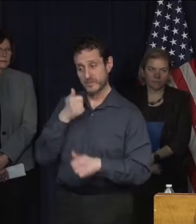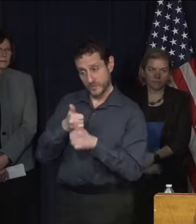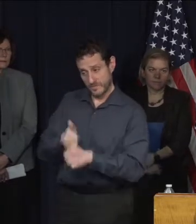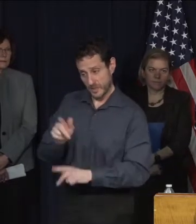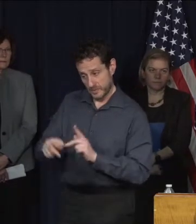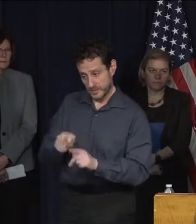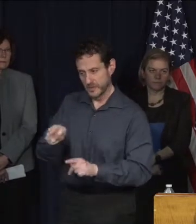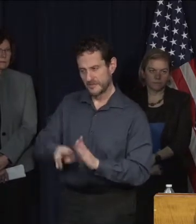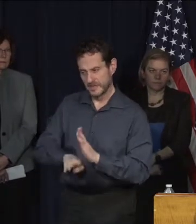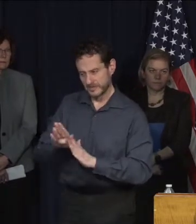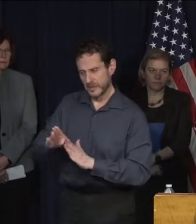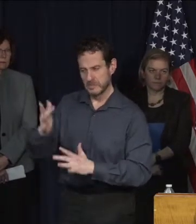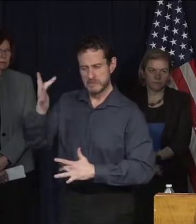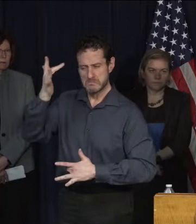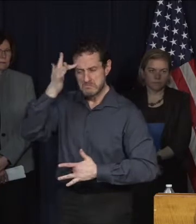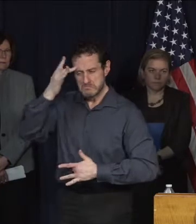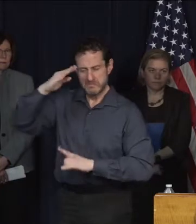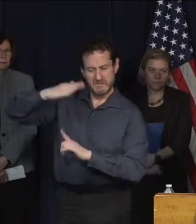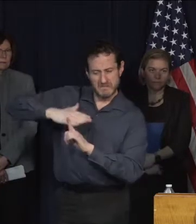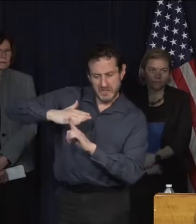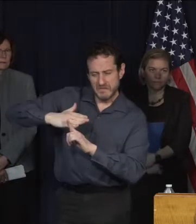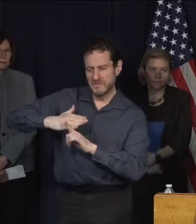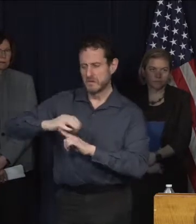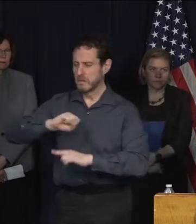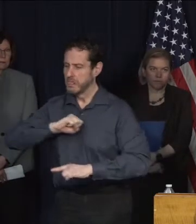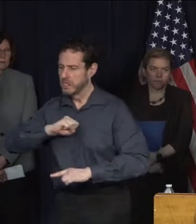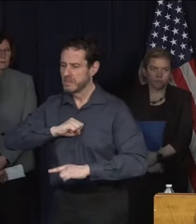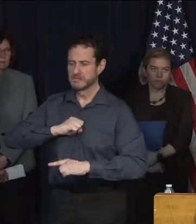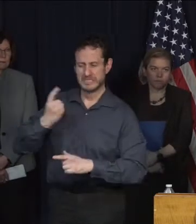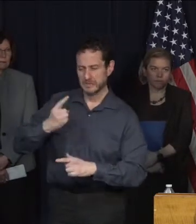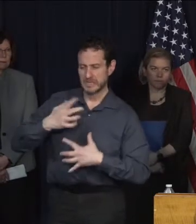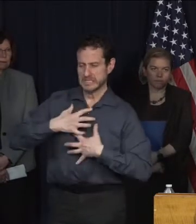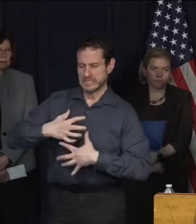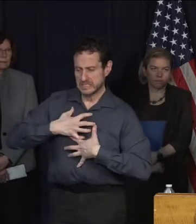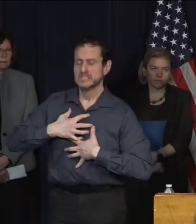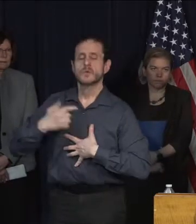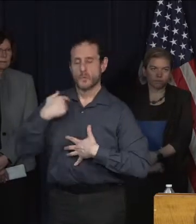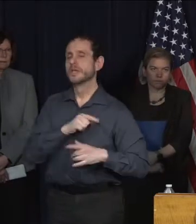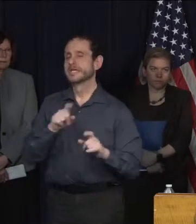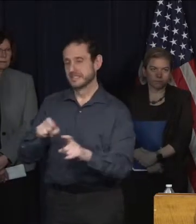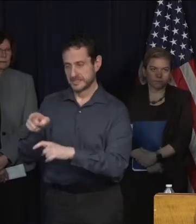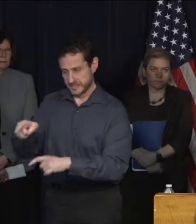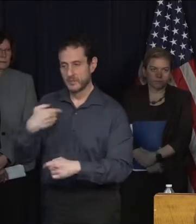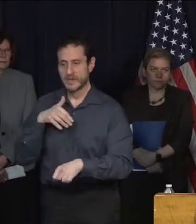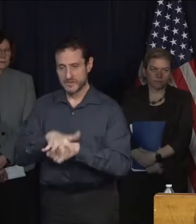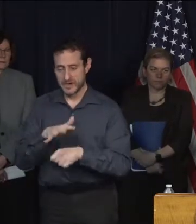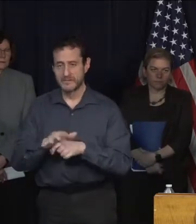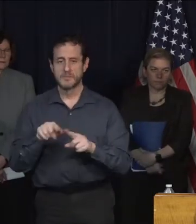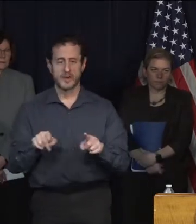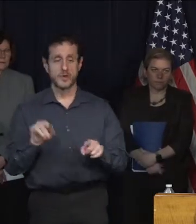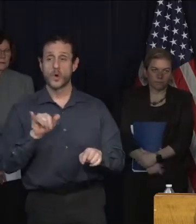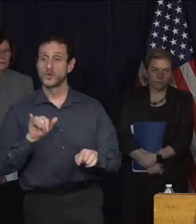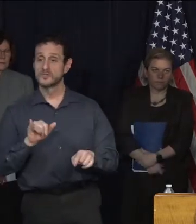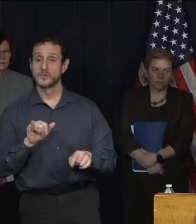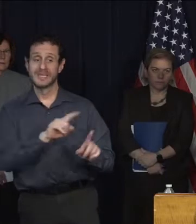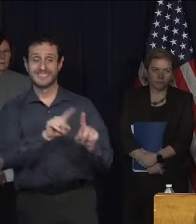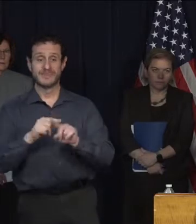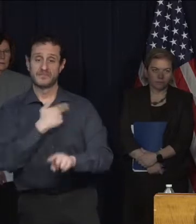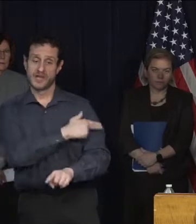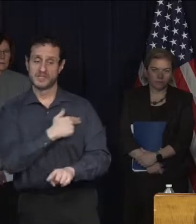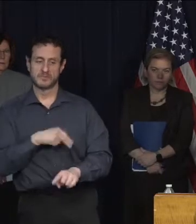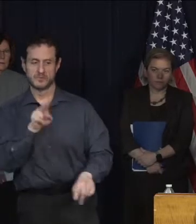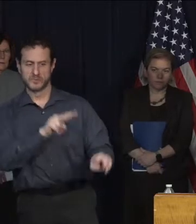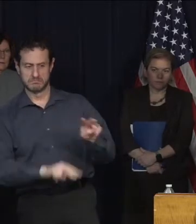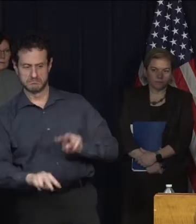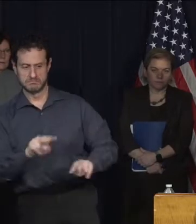respiratory symptoms, that would be the trigger to test them. But we're also doing the sentinel surveillance where we're looking for people who are not connected